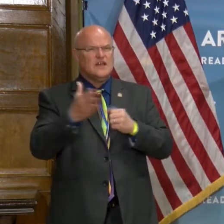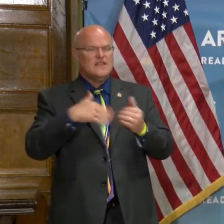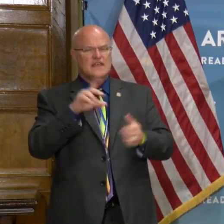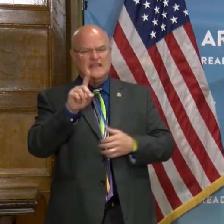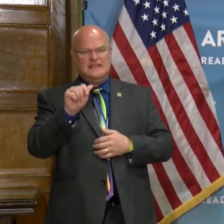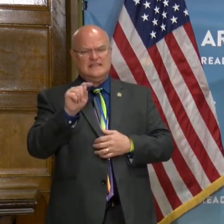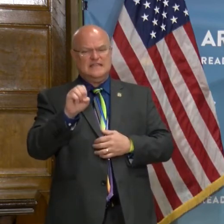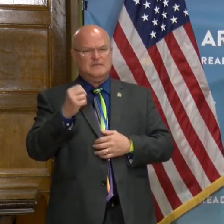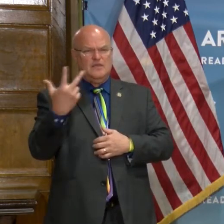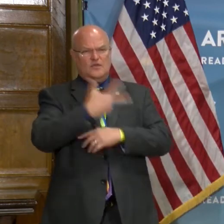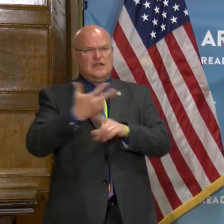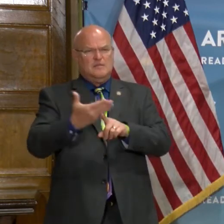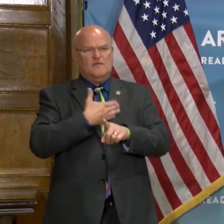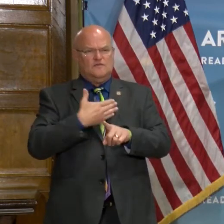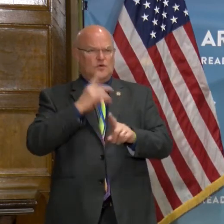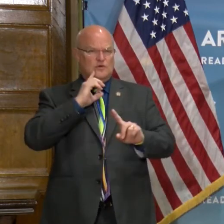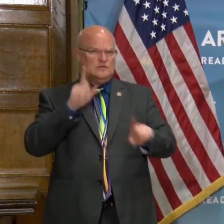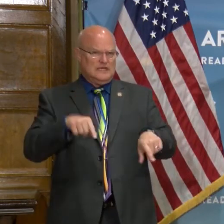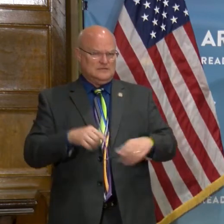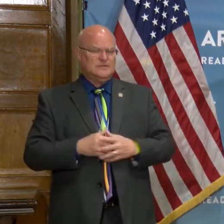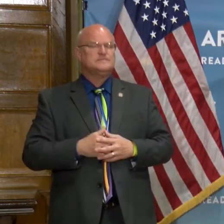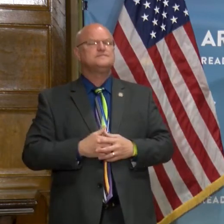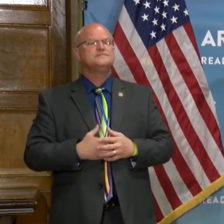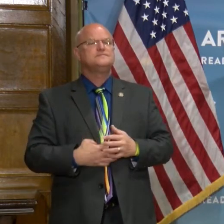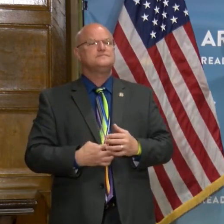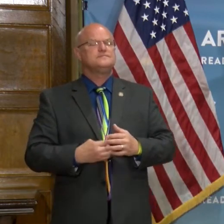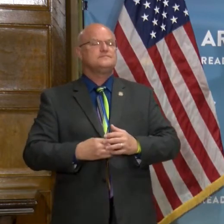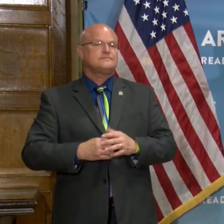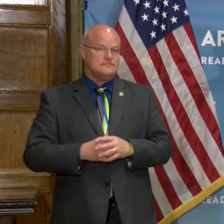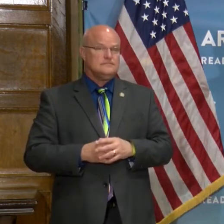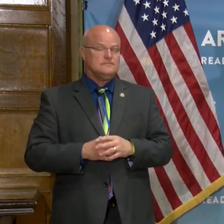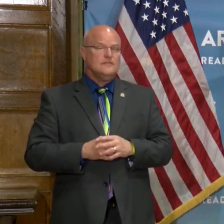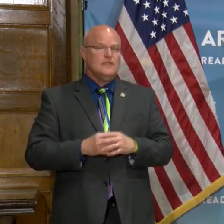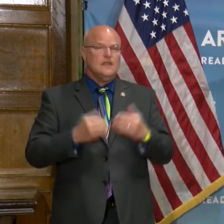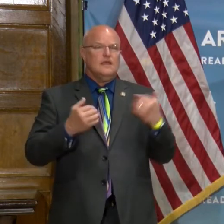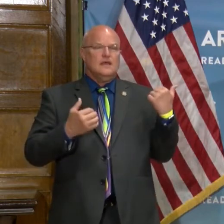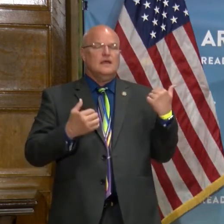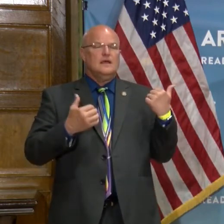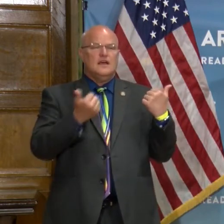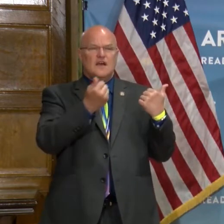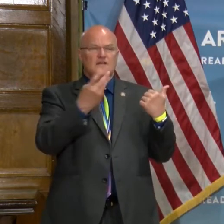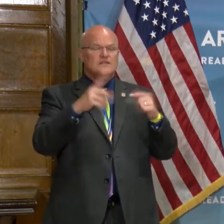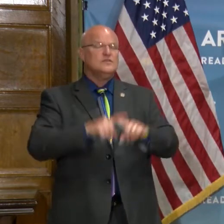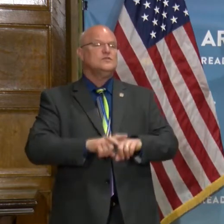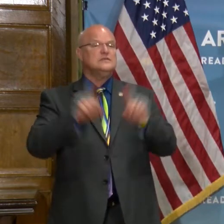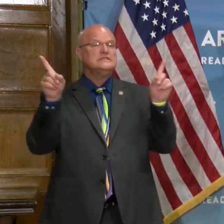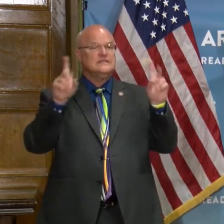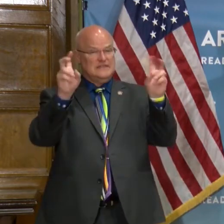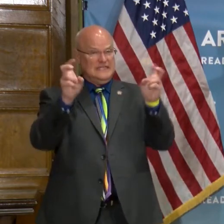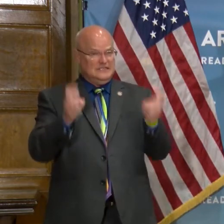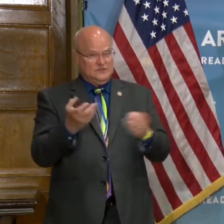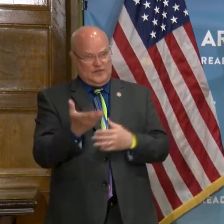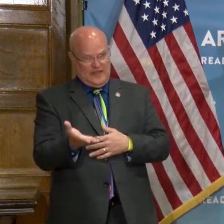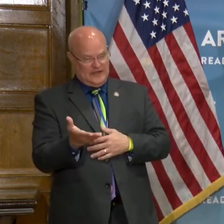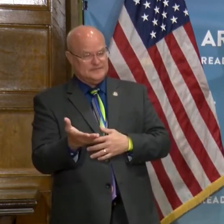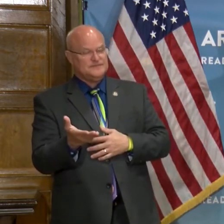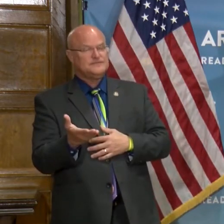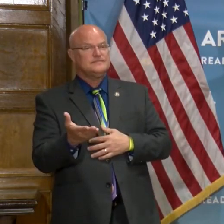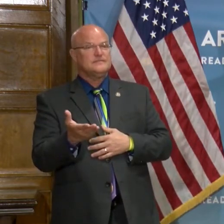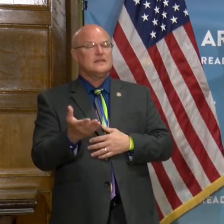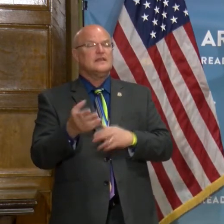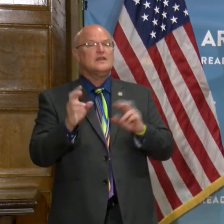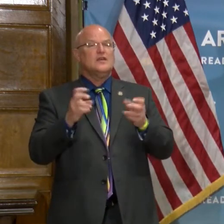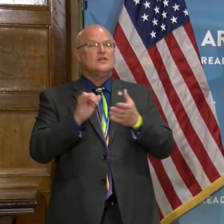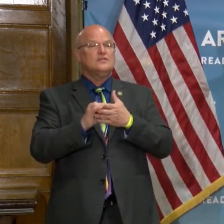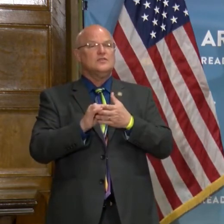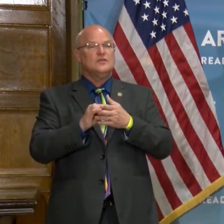date being 3 days before your directive allowed? Well, there's a couple different issues there in